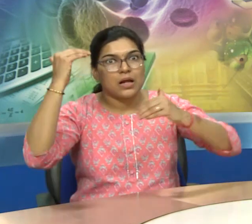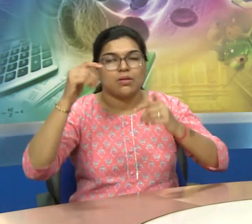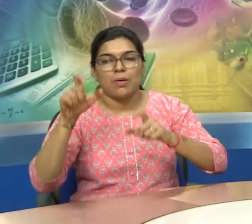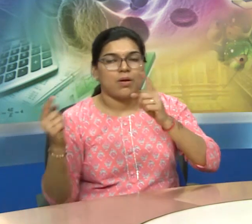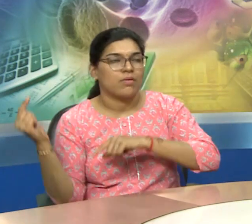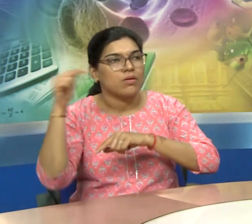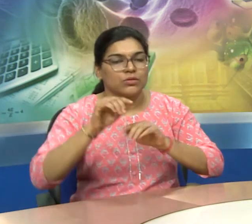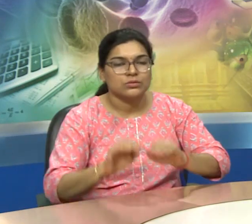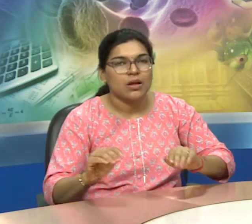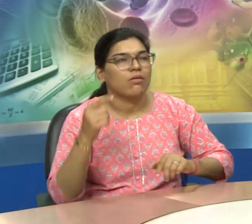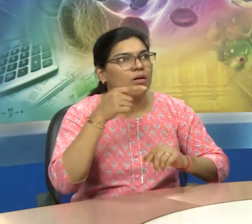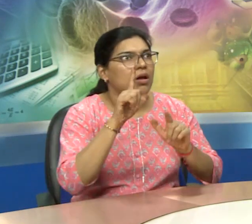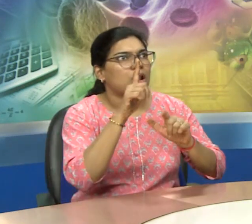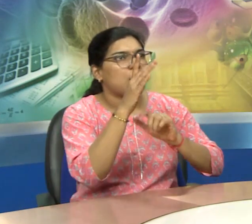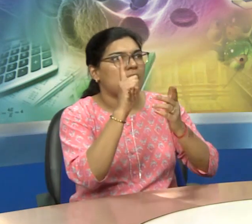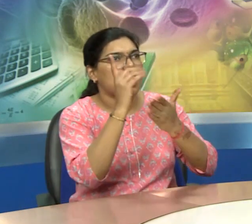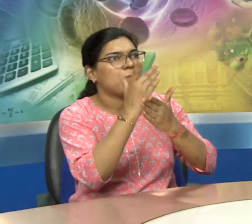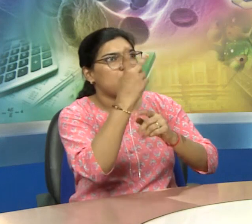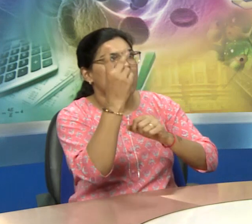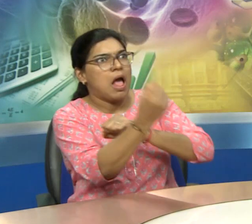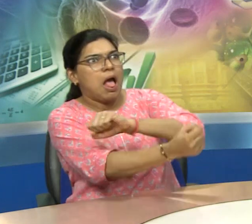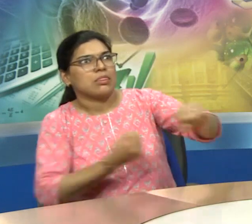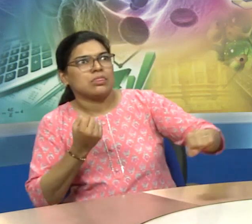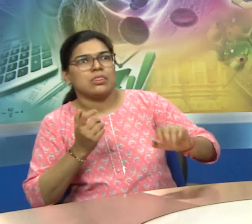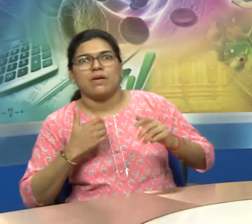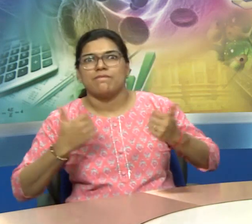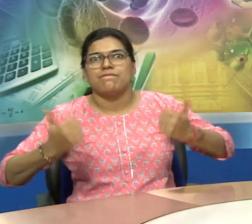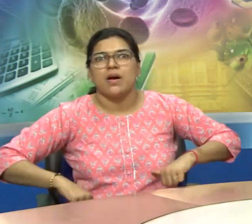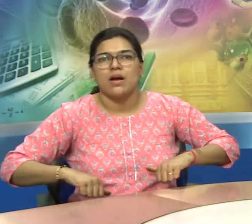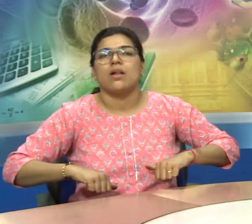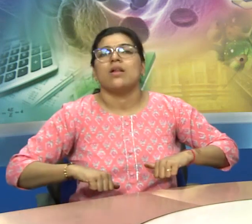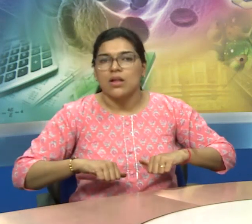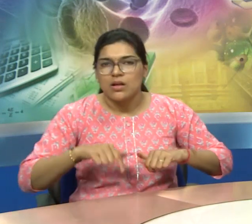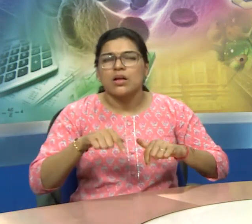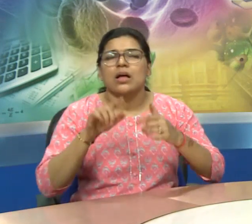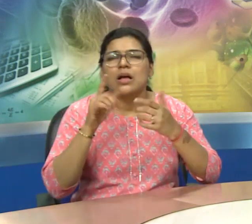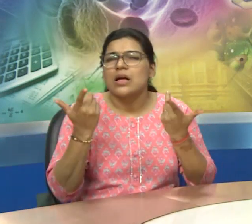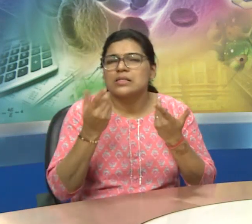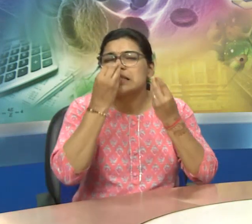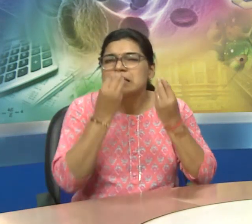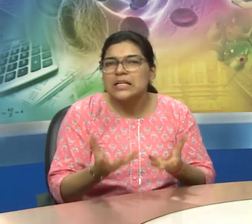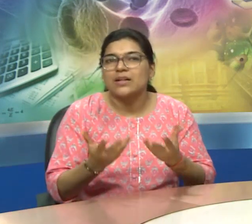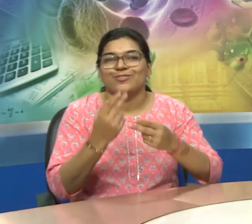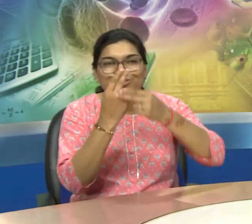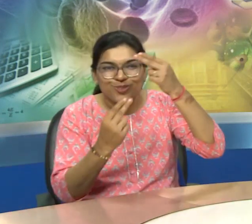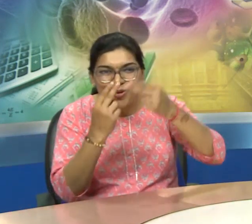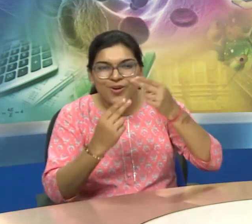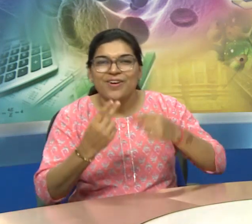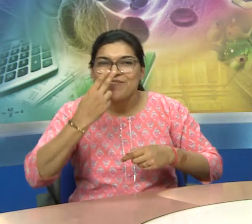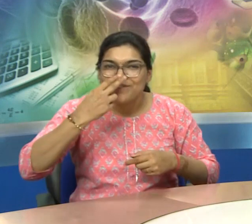public library is children library. So children use all those library. It has the